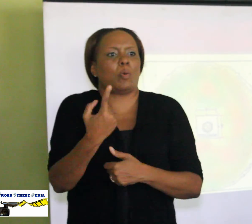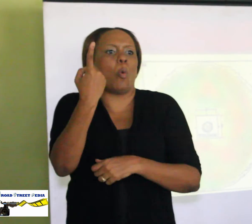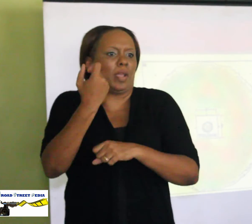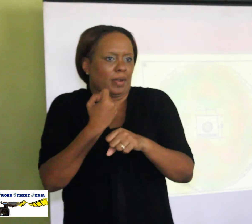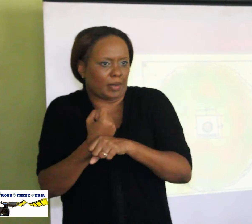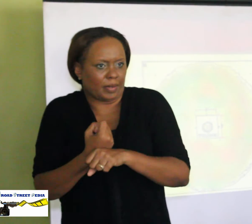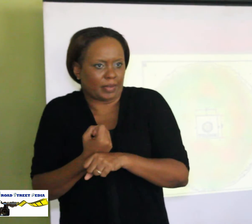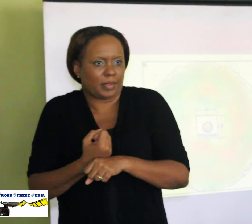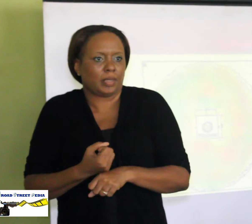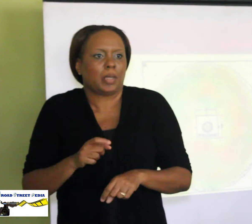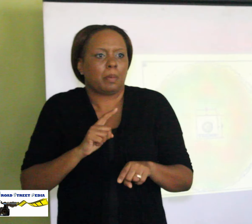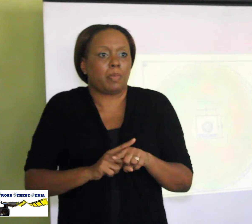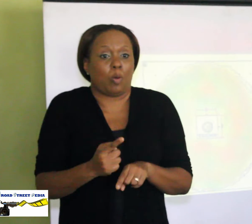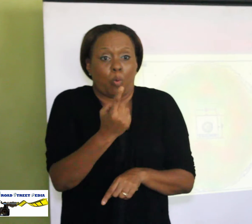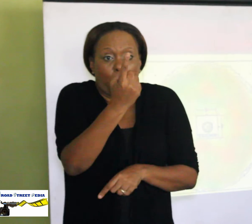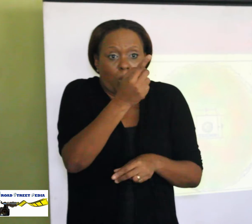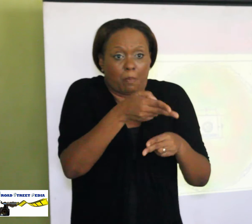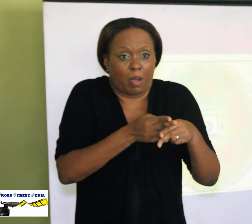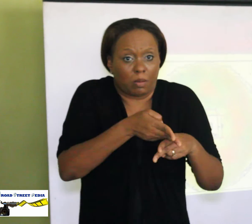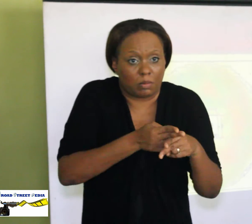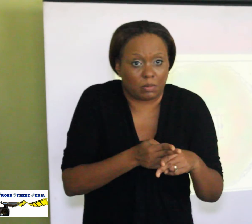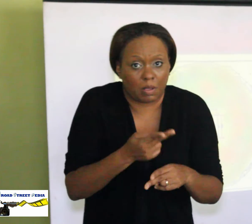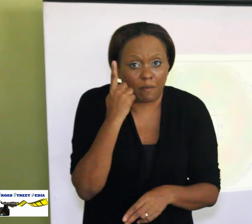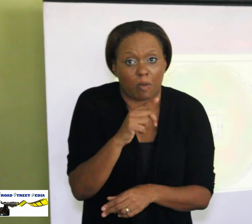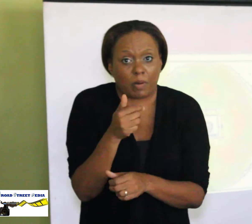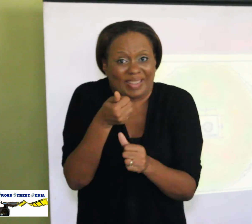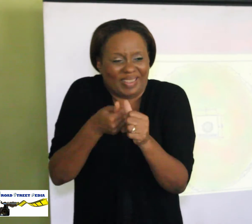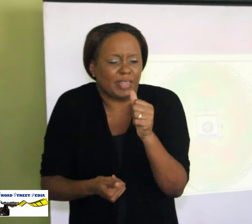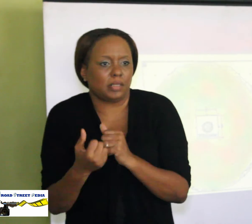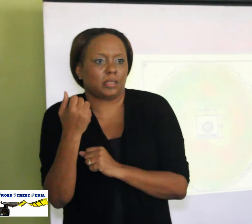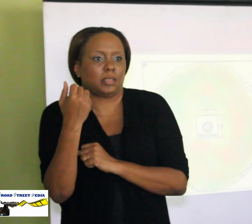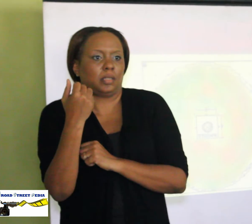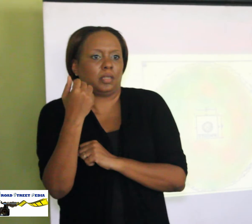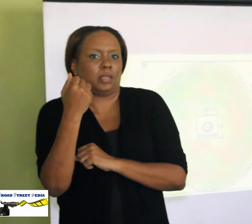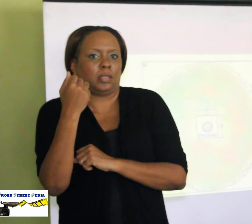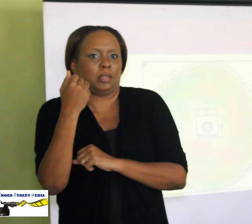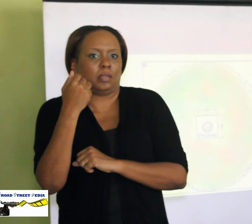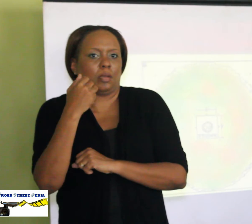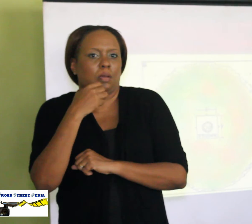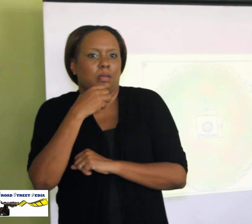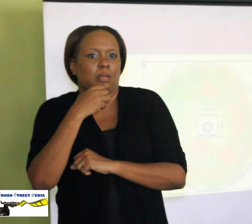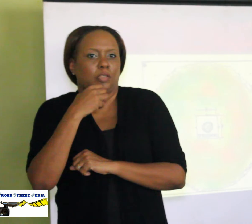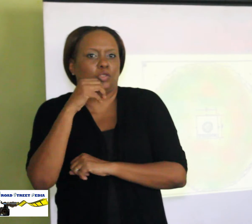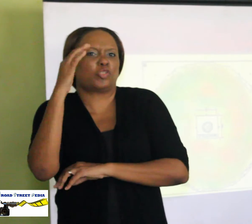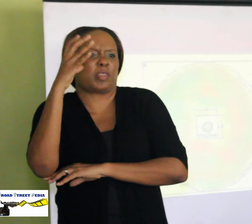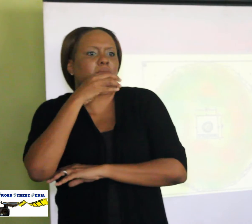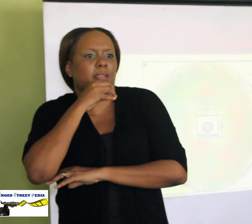of fertilizer for every year of the age of the tree. Everybody understand that?